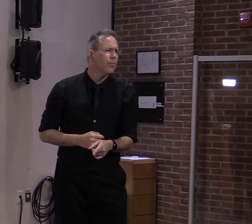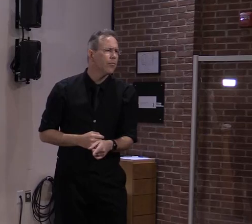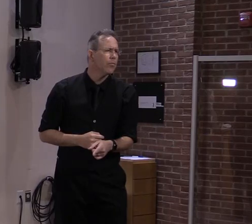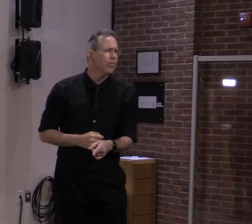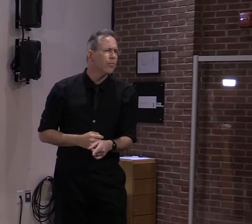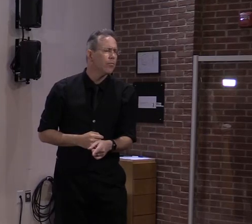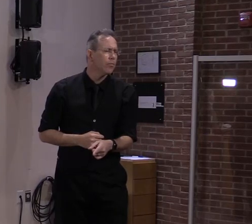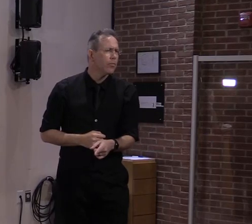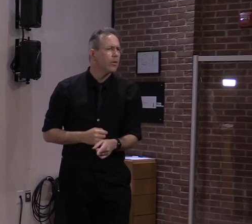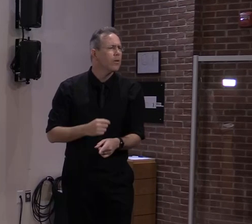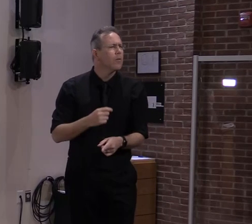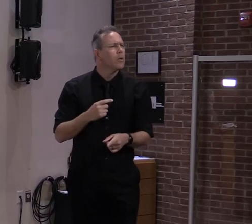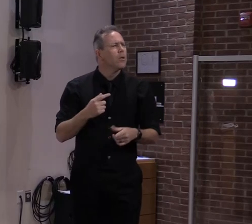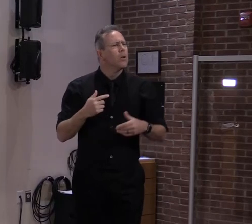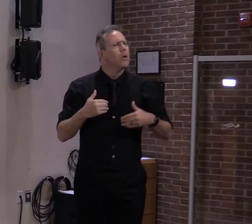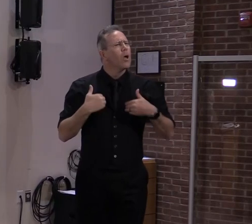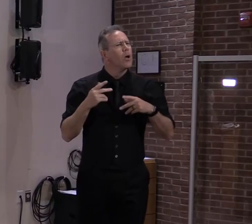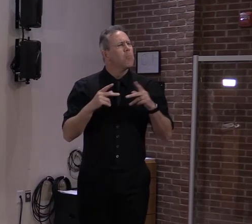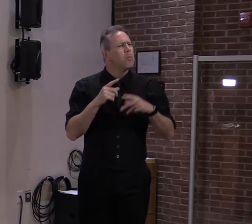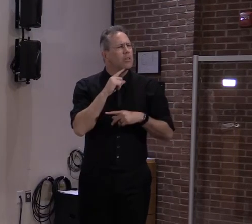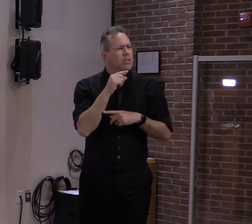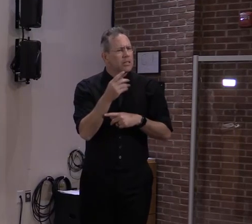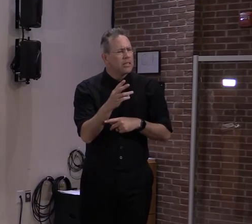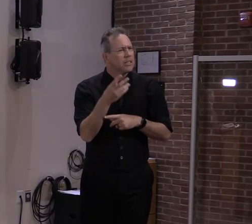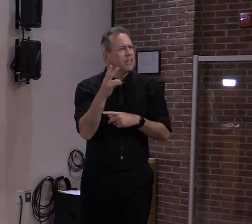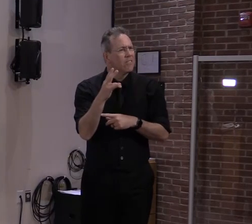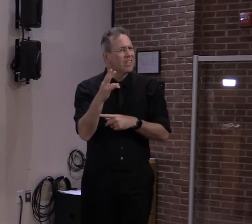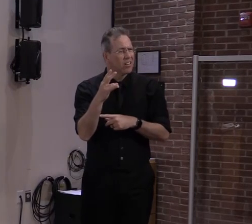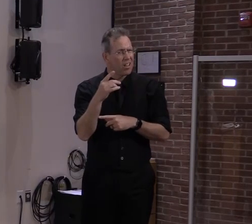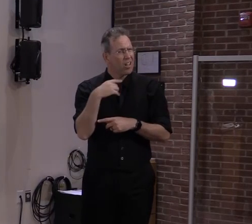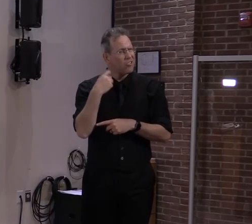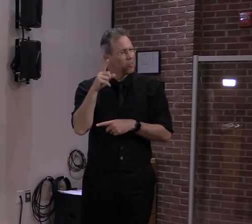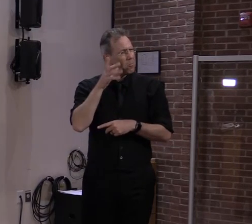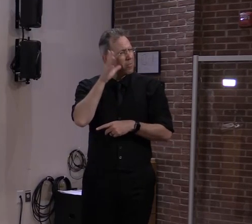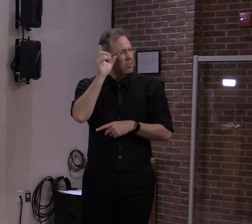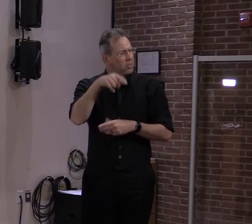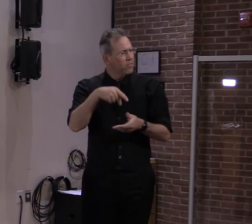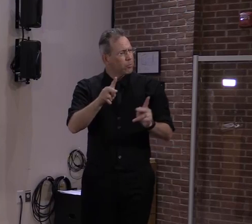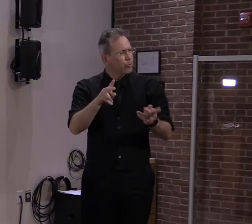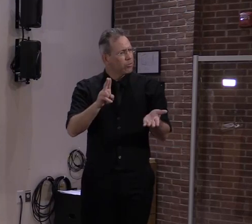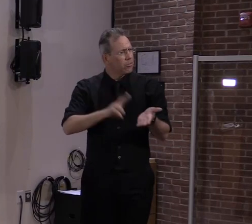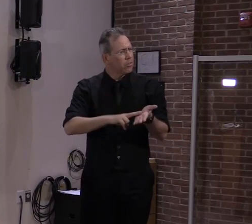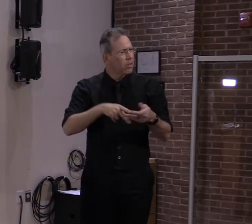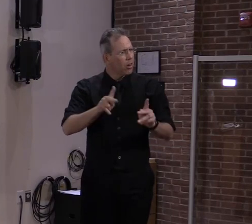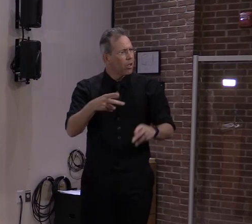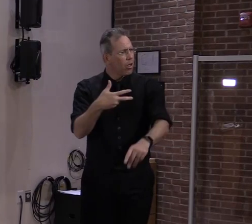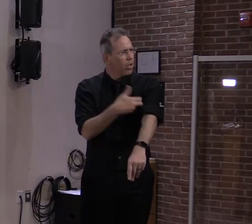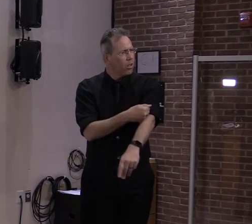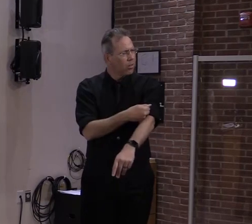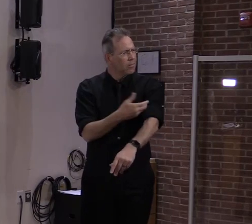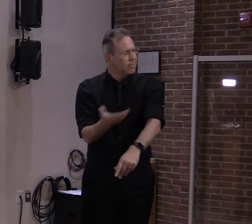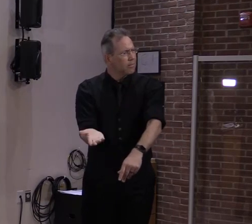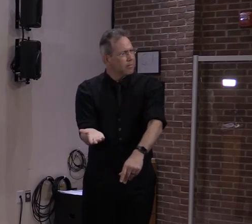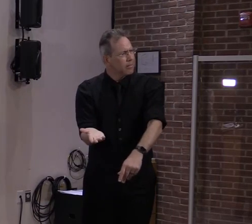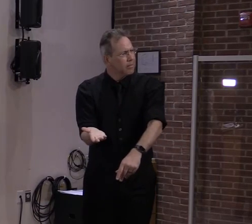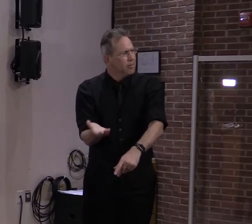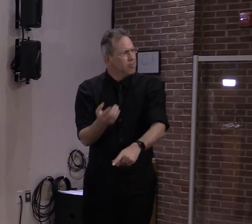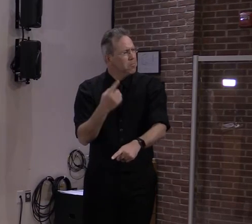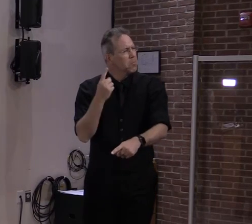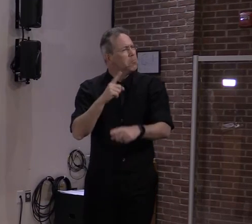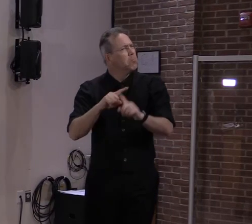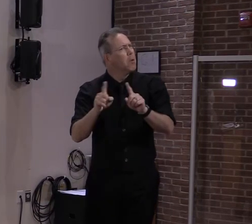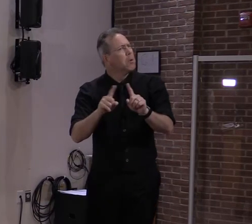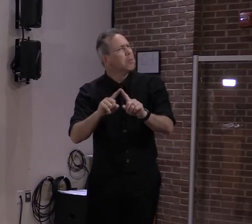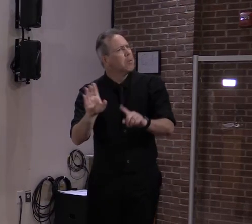permission for a COVID vaccine, but she says they're not required to have parental input for some other healthcare choices that they need to make. So she's kind of wondering why the barrier